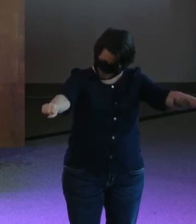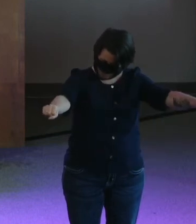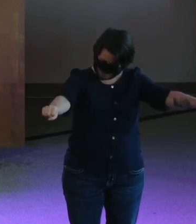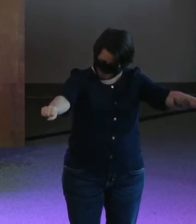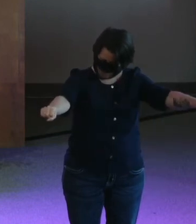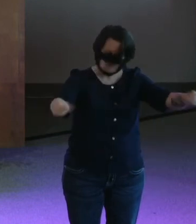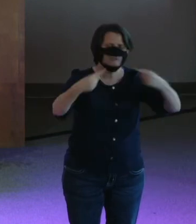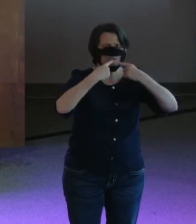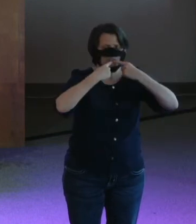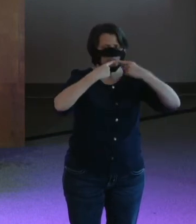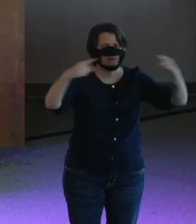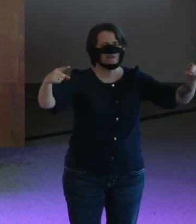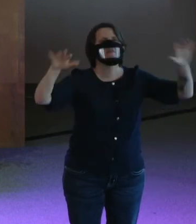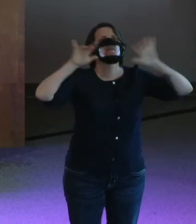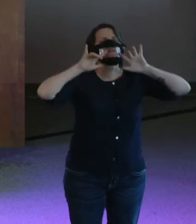Say yes.